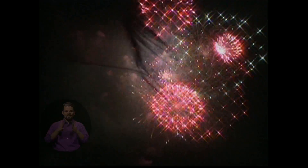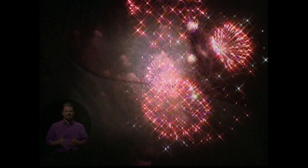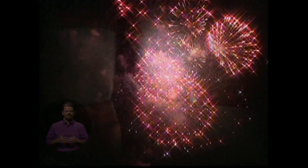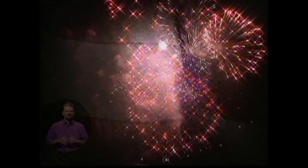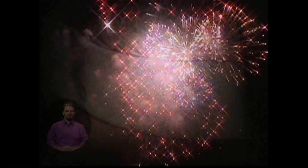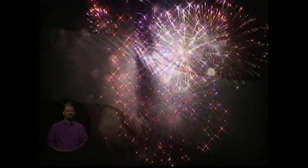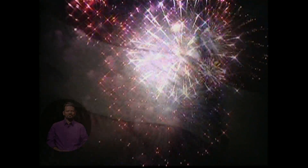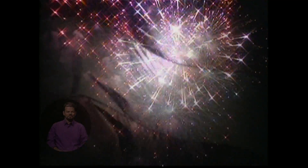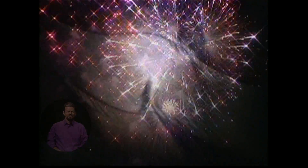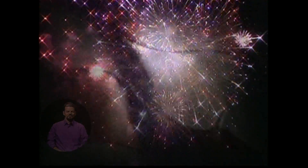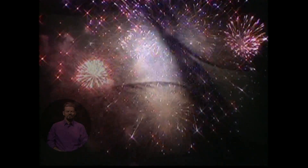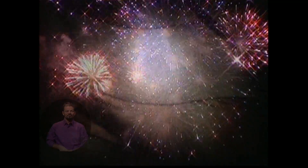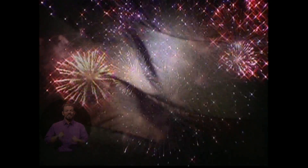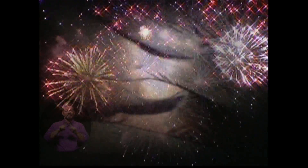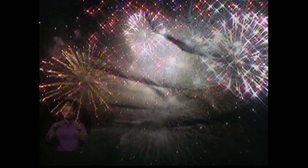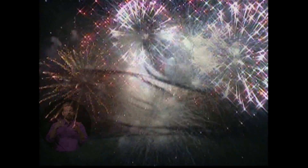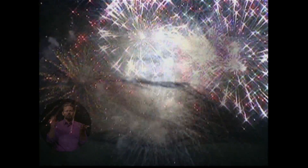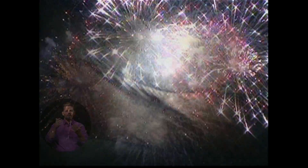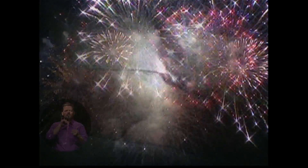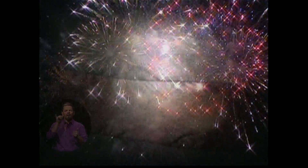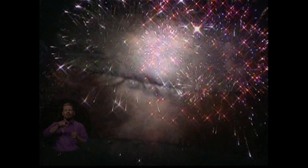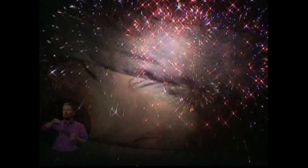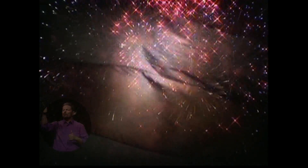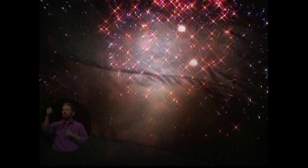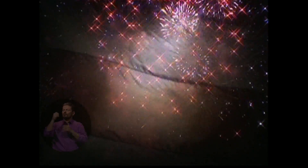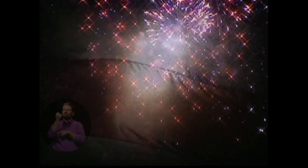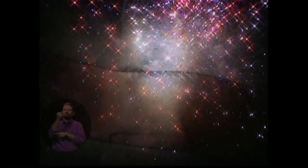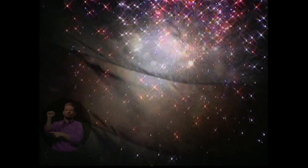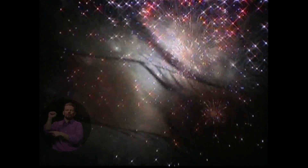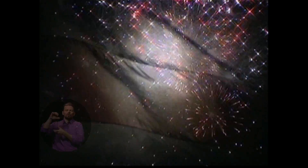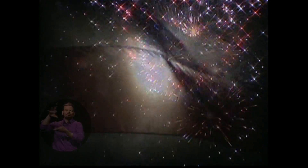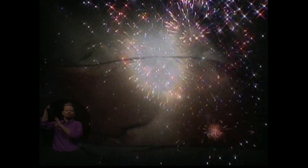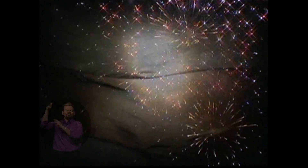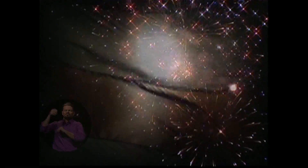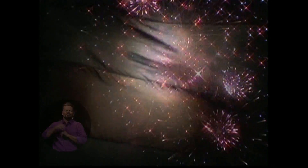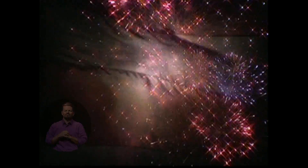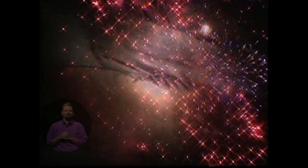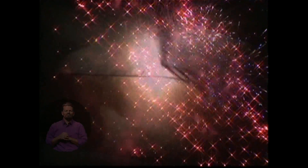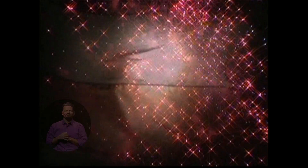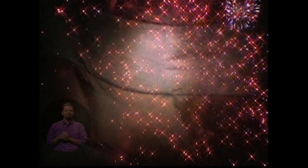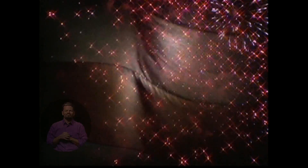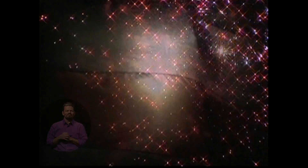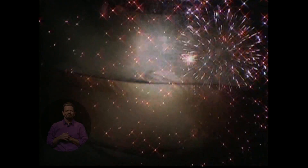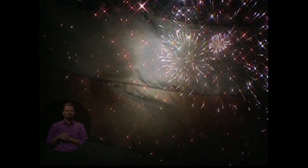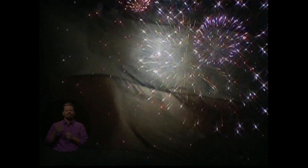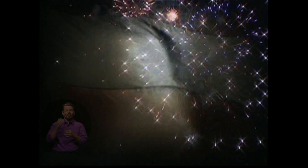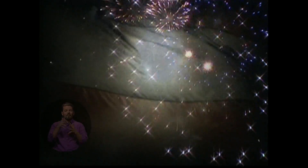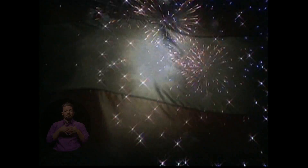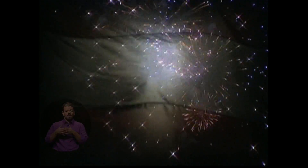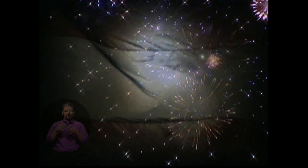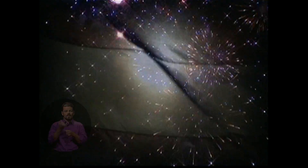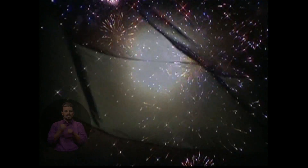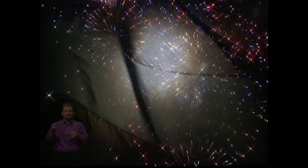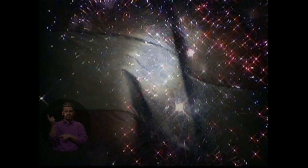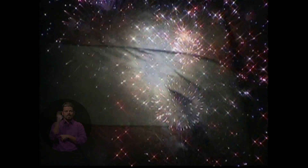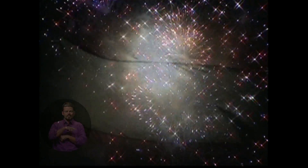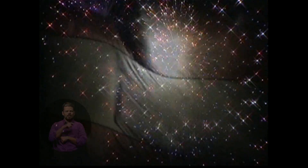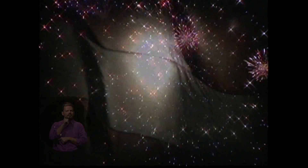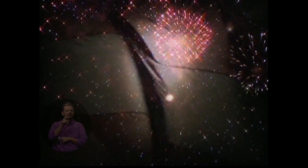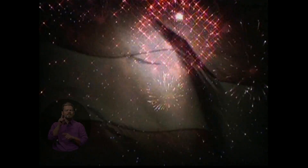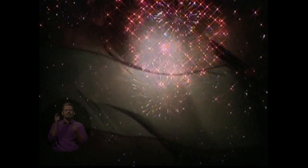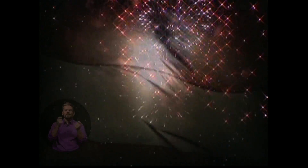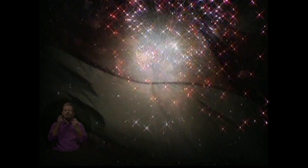Americans. However, unlike most revolutions, America's Independence Day celebrates not a bloody